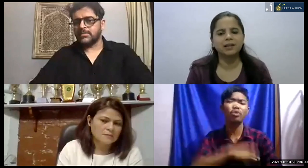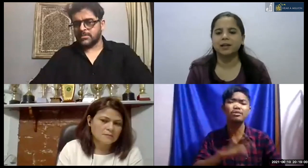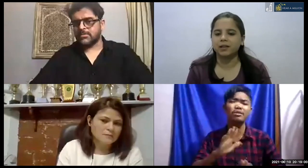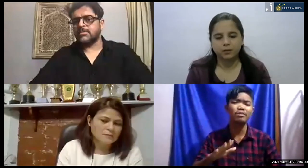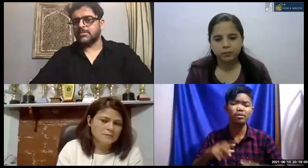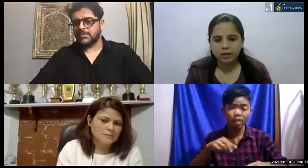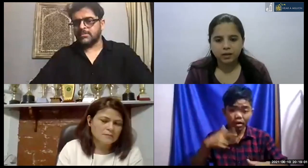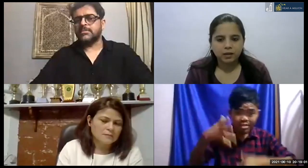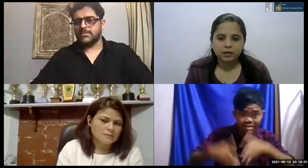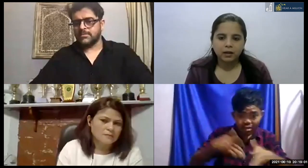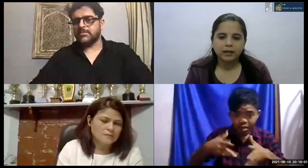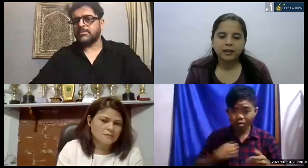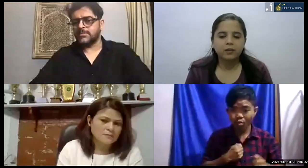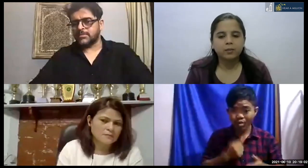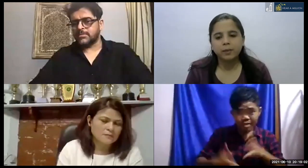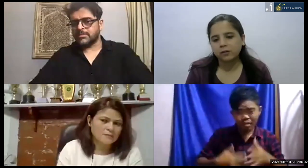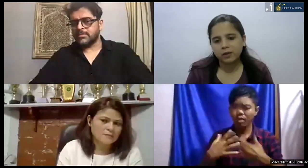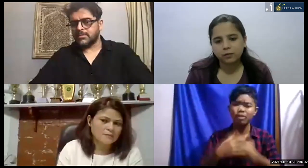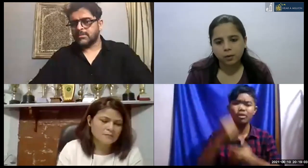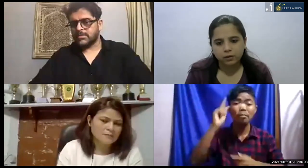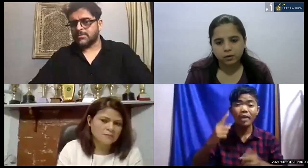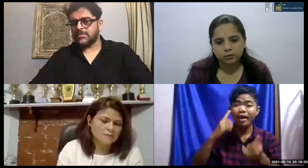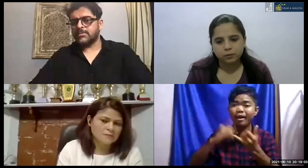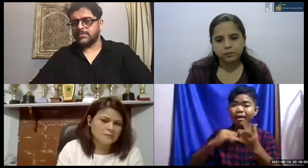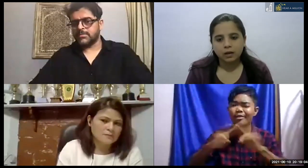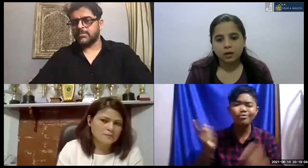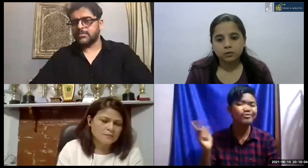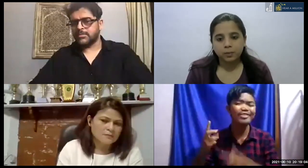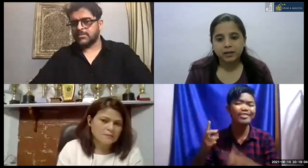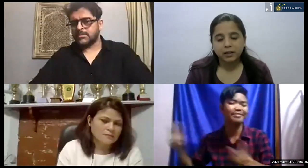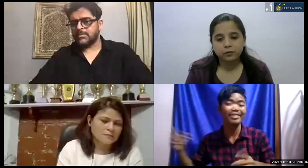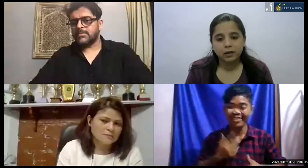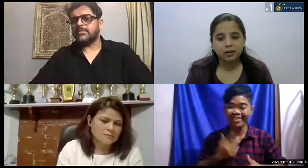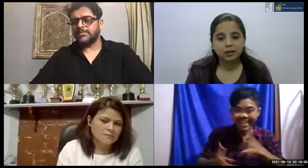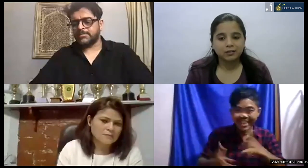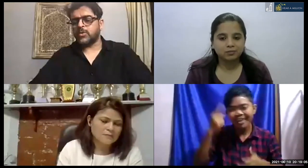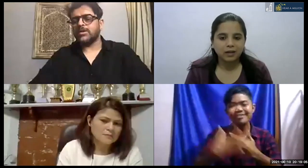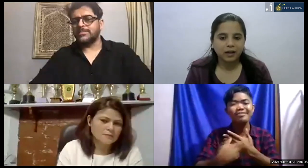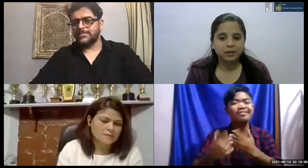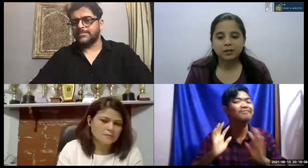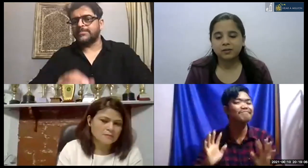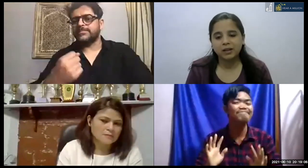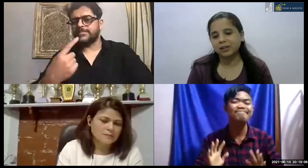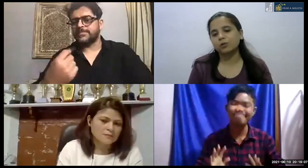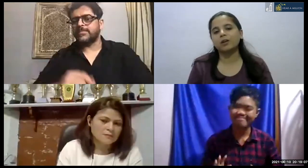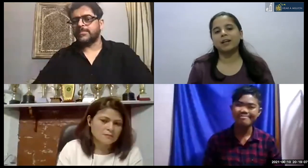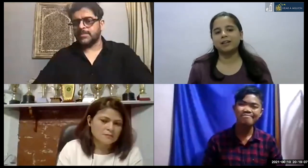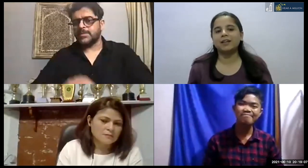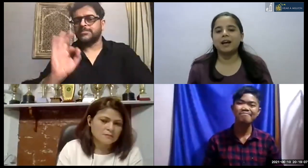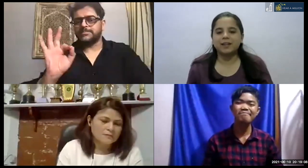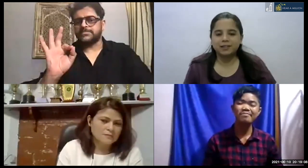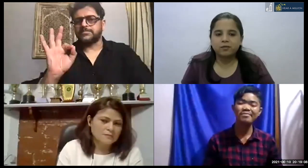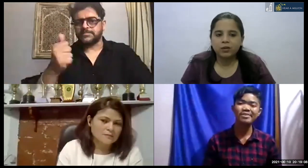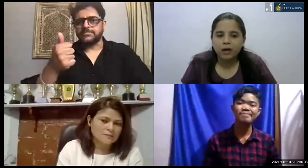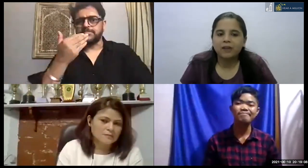can easily get it, and they would be benefited from it also. So, but if I mean, they do not get